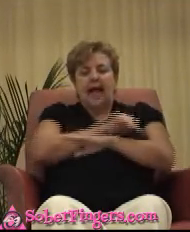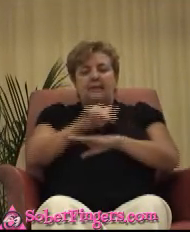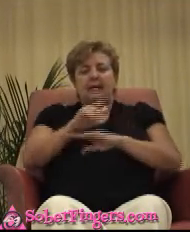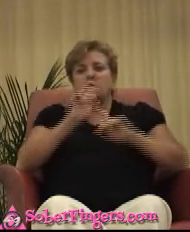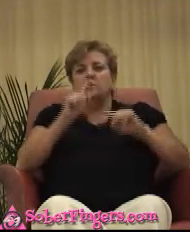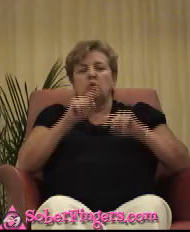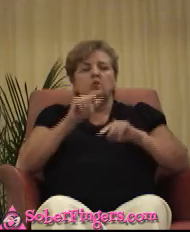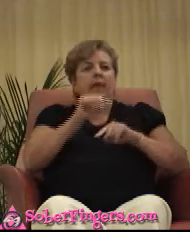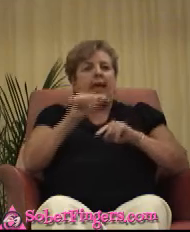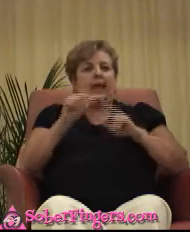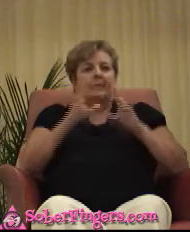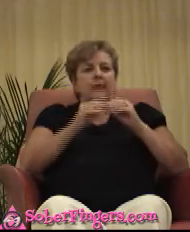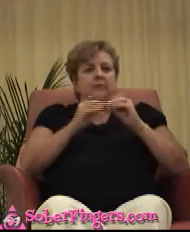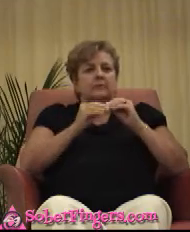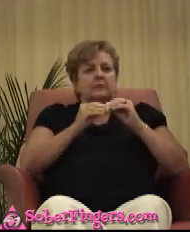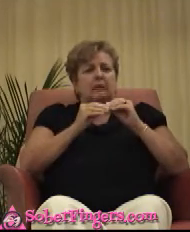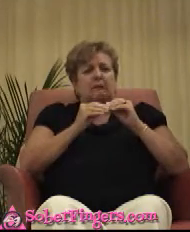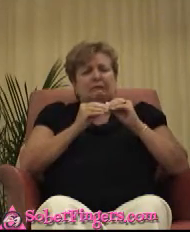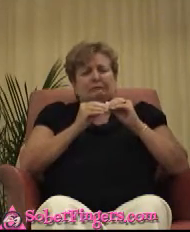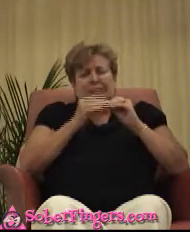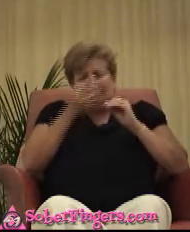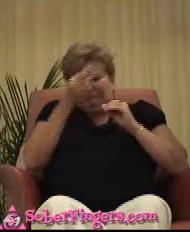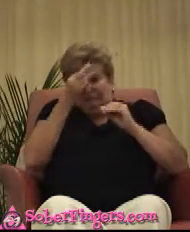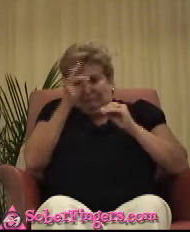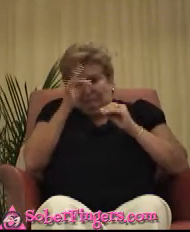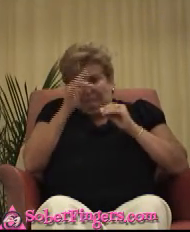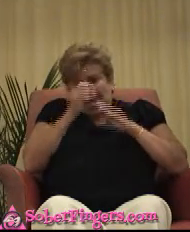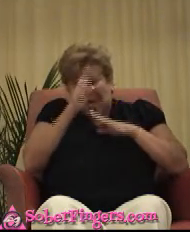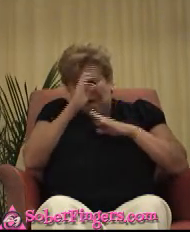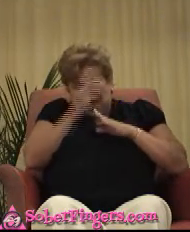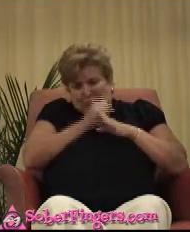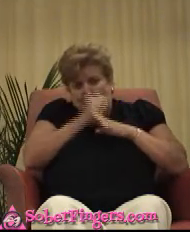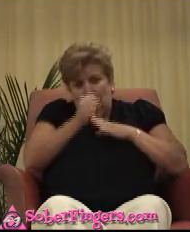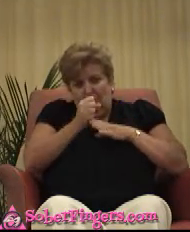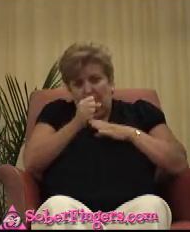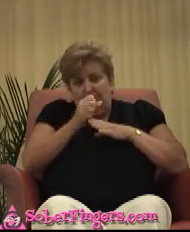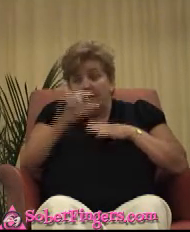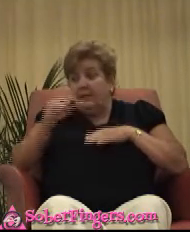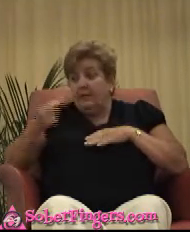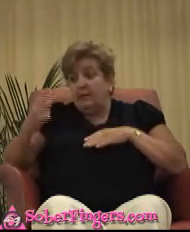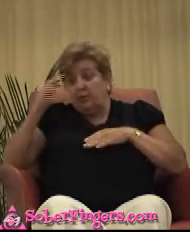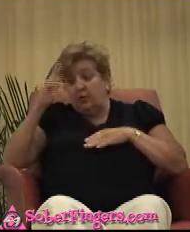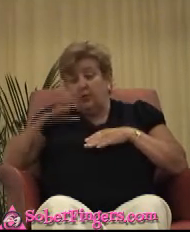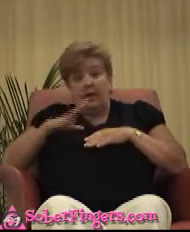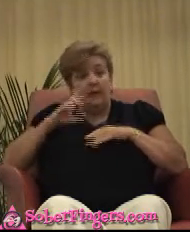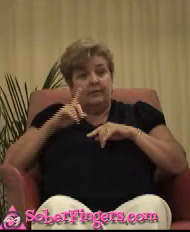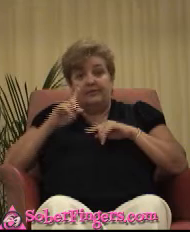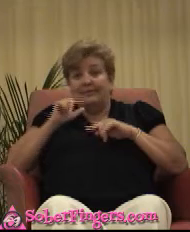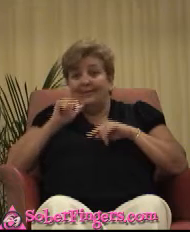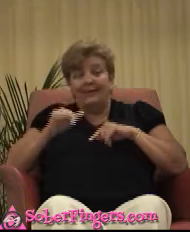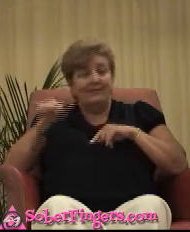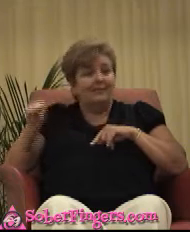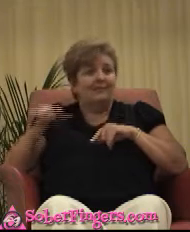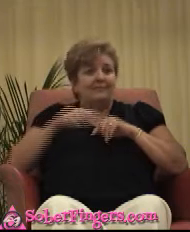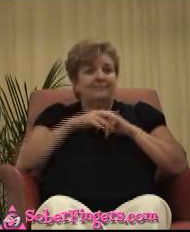sober. But I could go to an AA meeting, the other two guys couldn't. The other two pilots that were charged with me on this